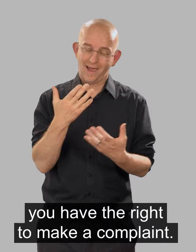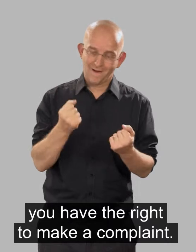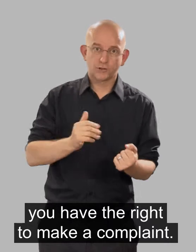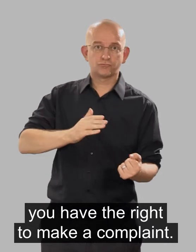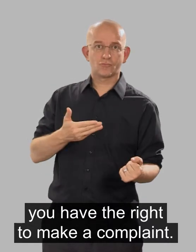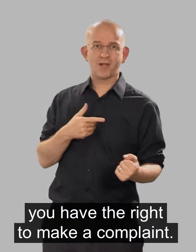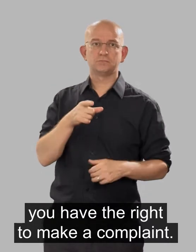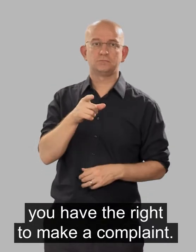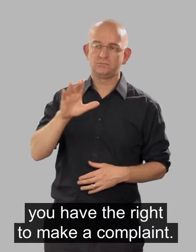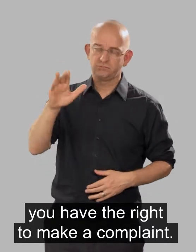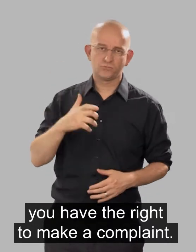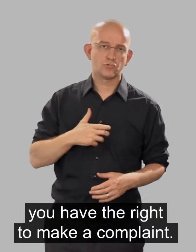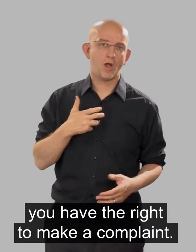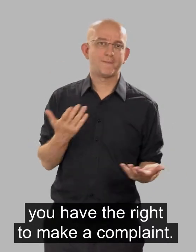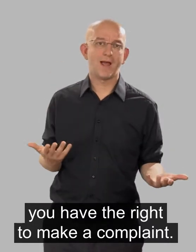you have the right to make a complaint.